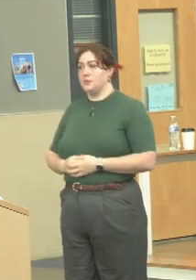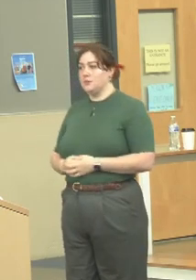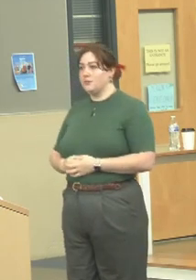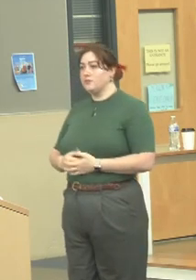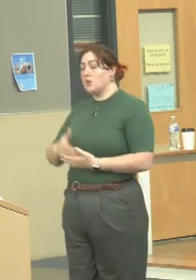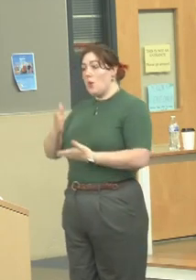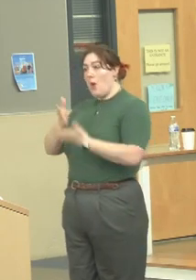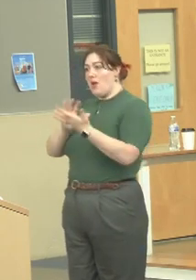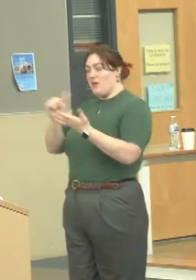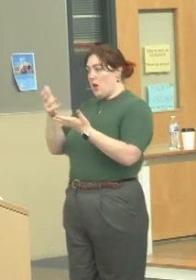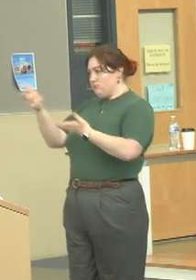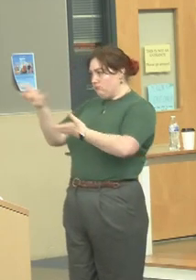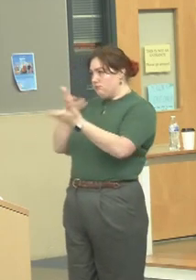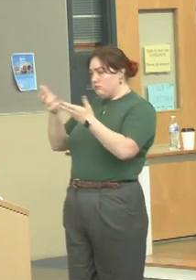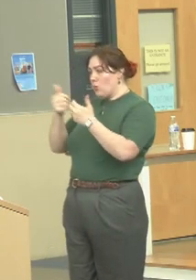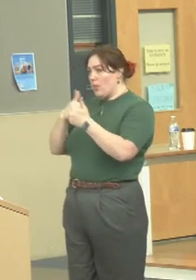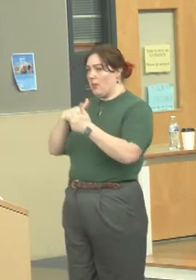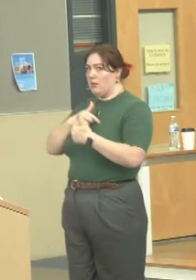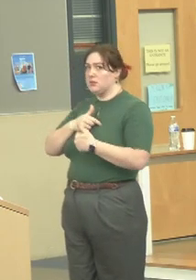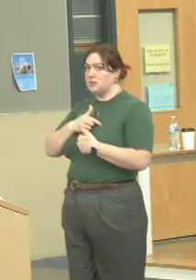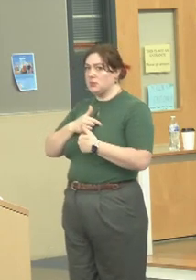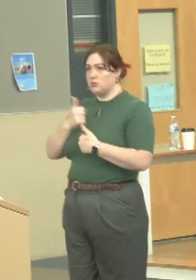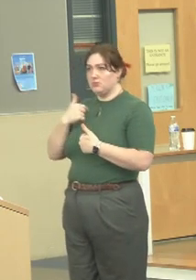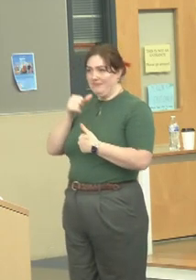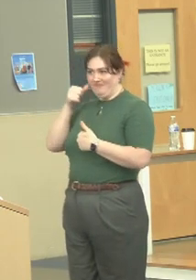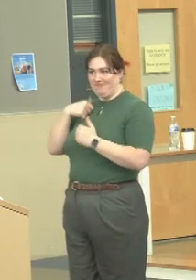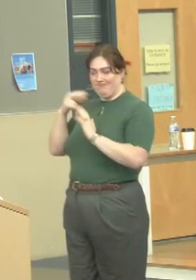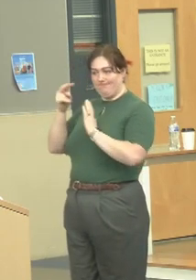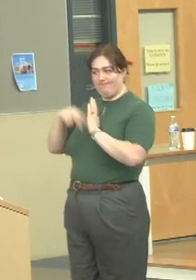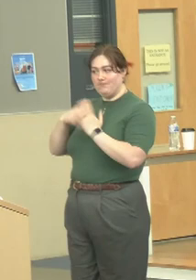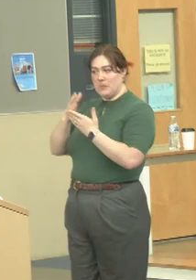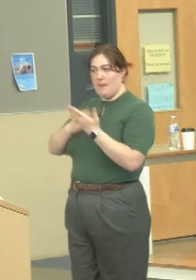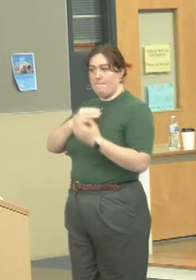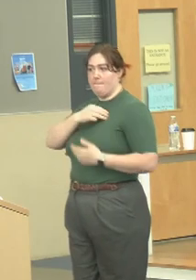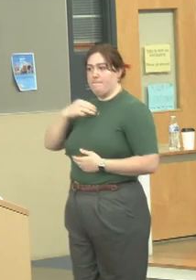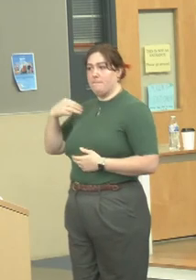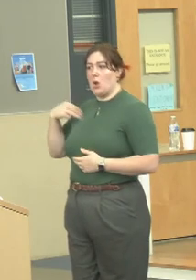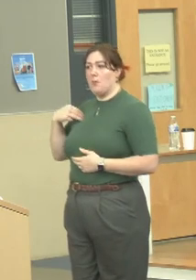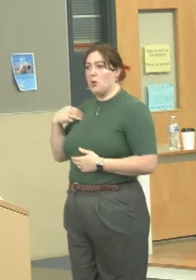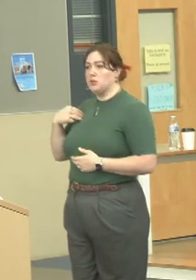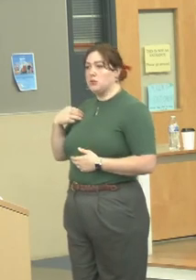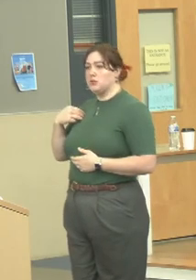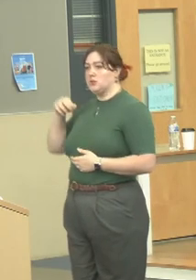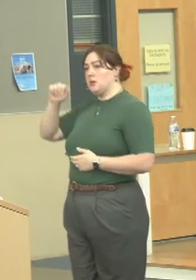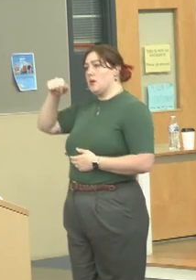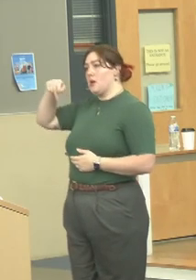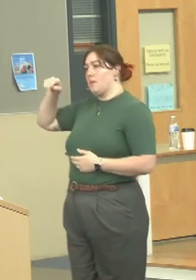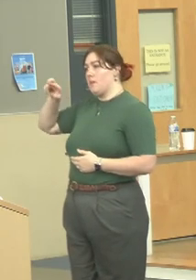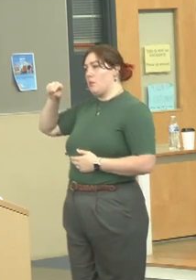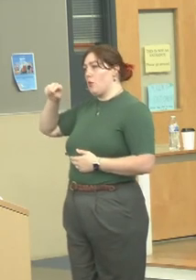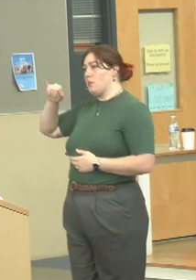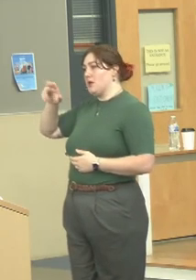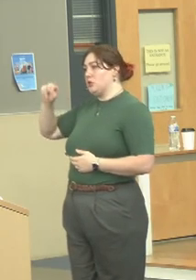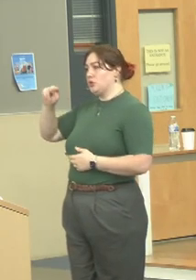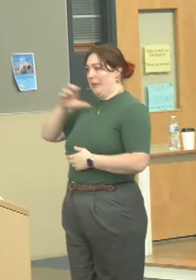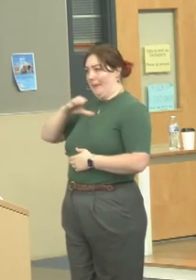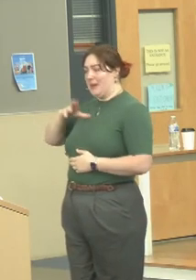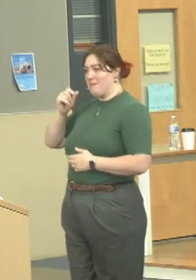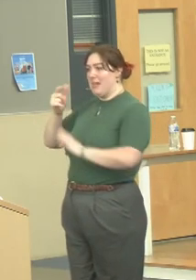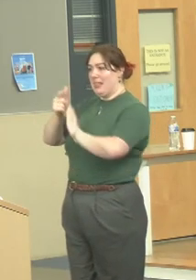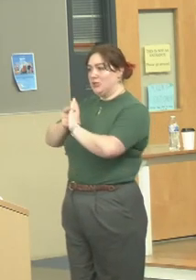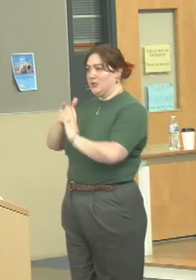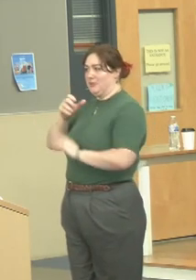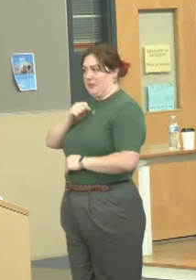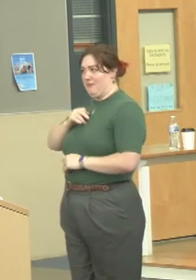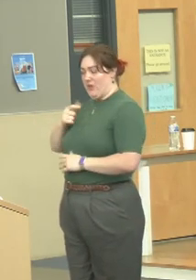engagement that just happened, so I met yesterday with some members of the Appropriations Committee and some legislative staff, and one of the things